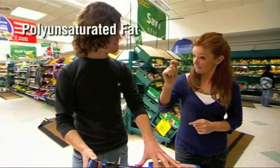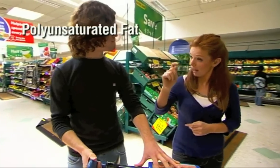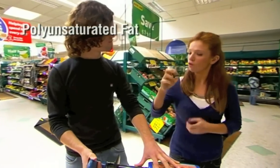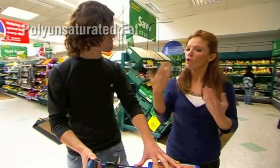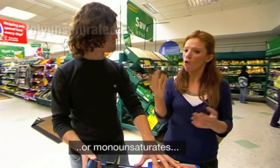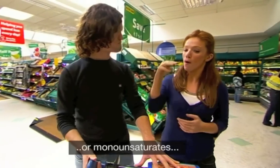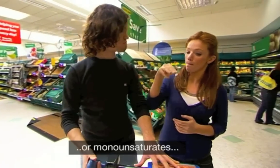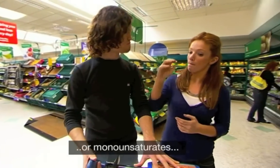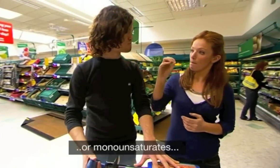Or